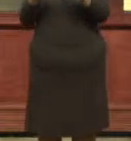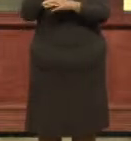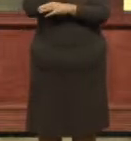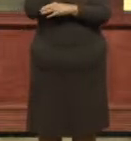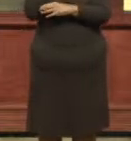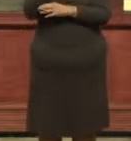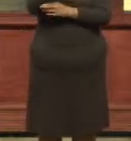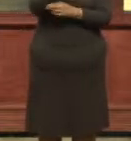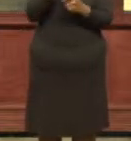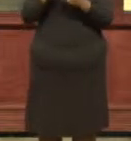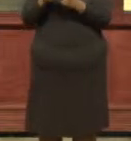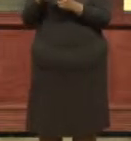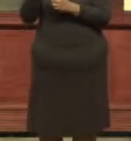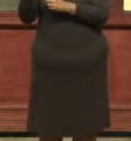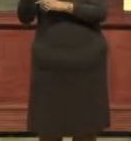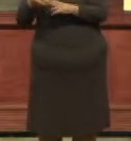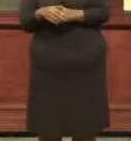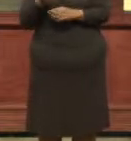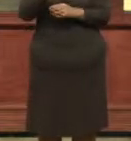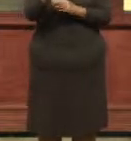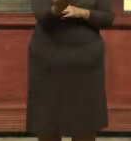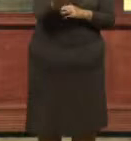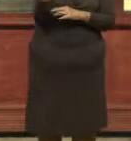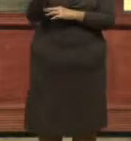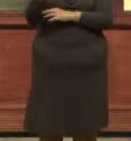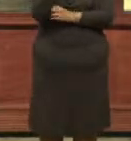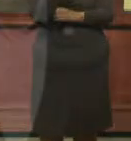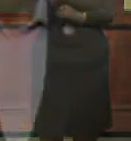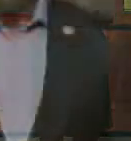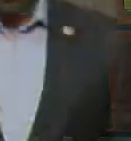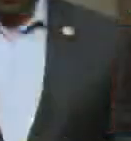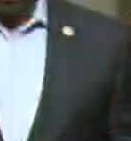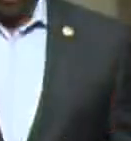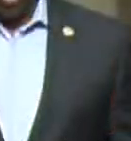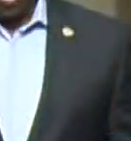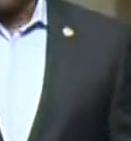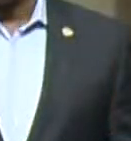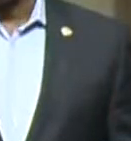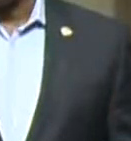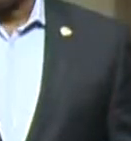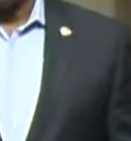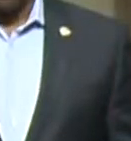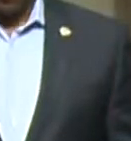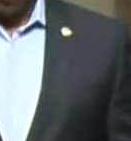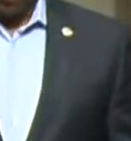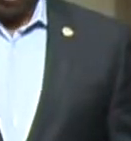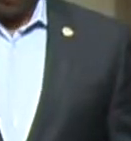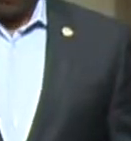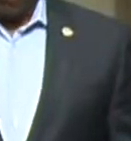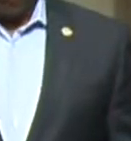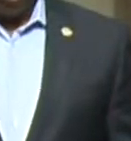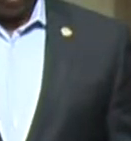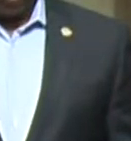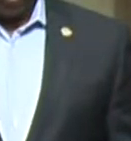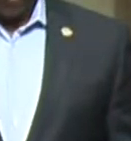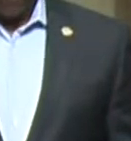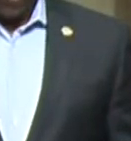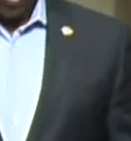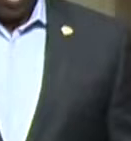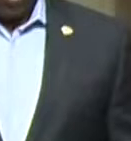for everyone 12 and up. It's not just limited to hospitality industry